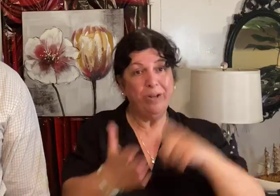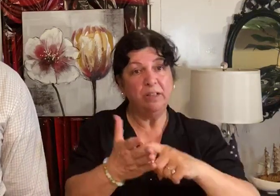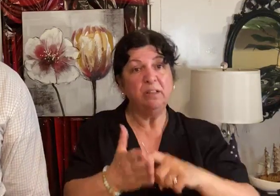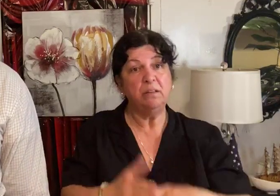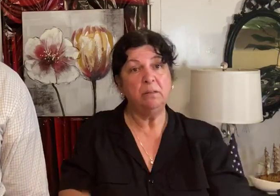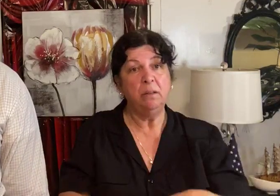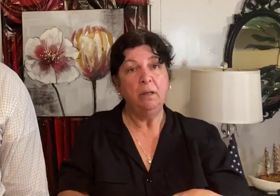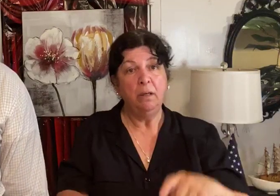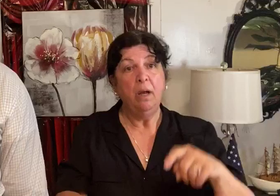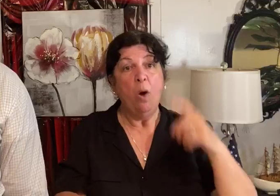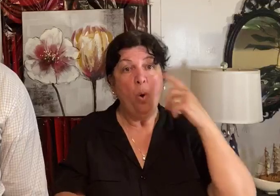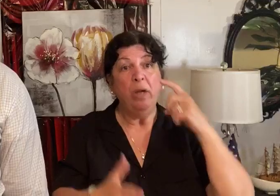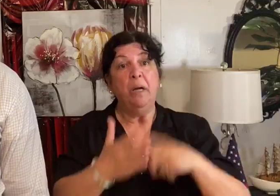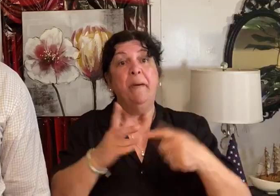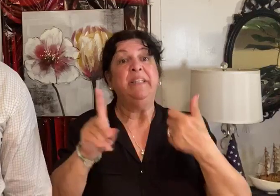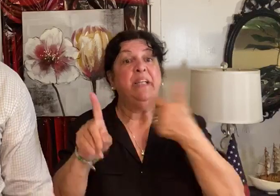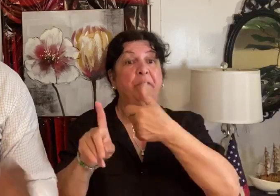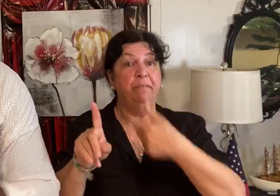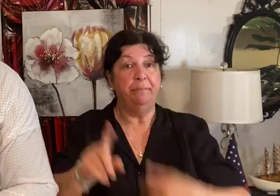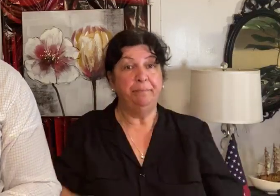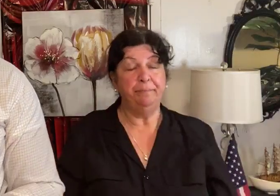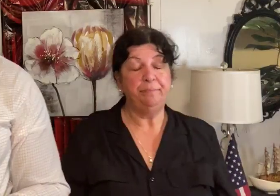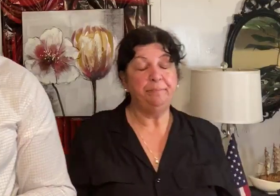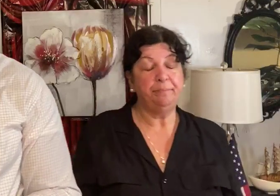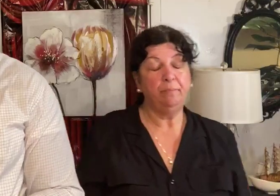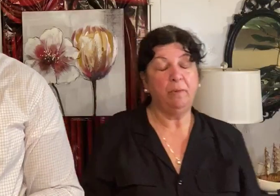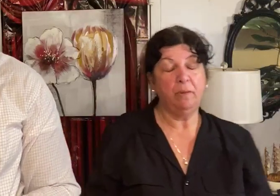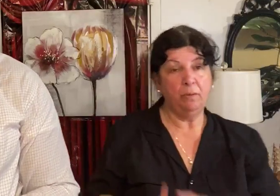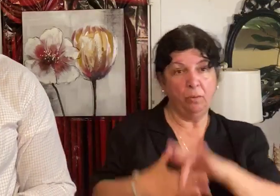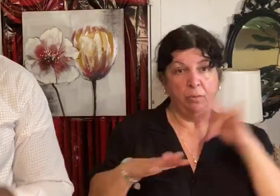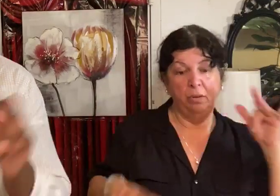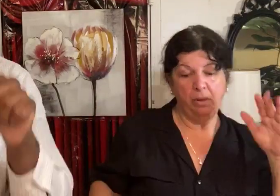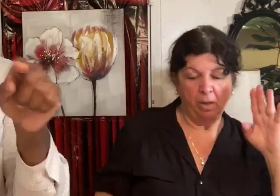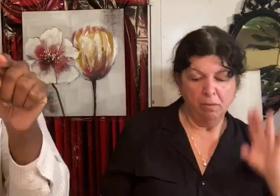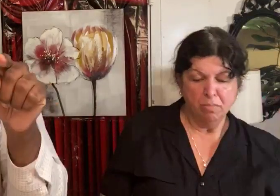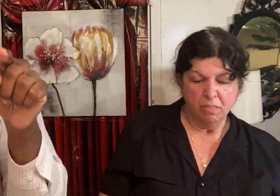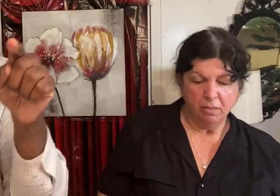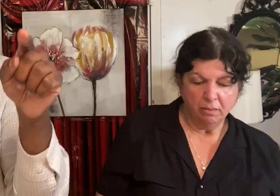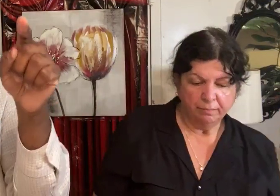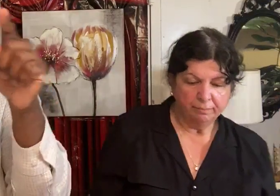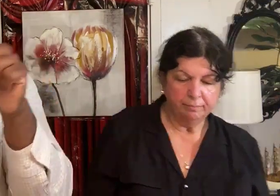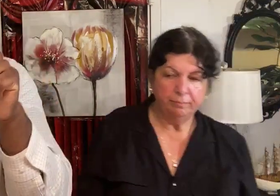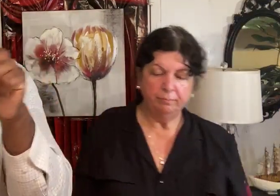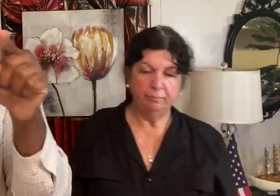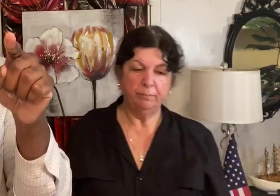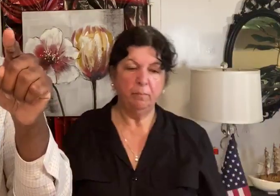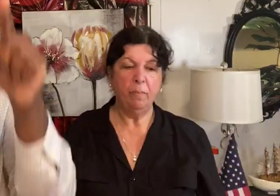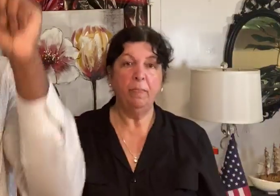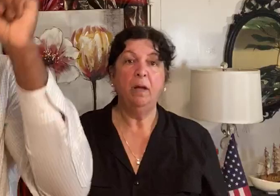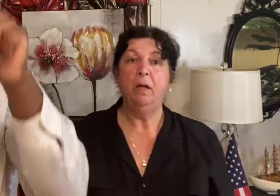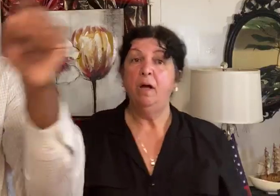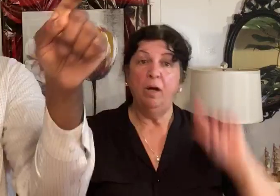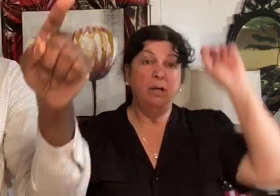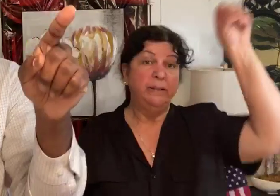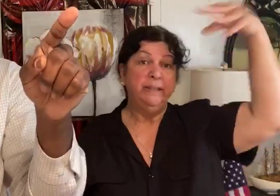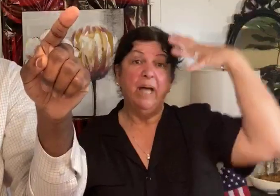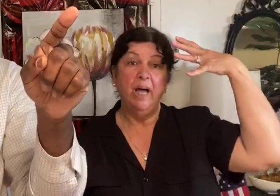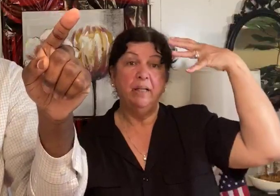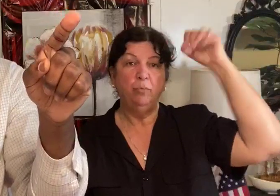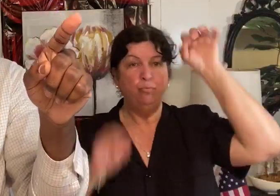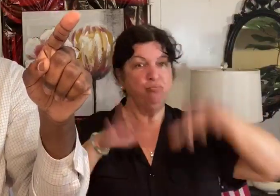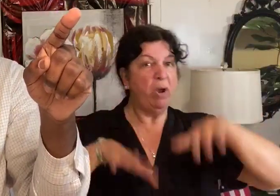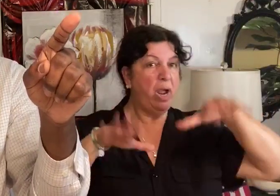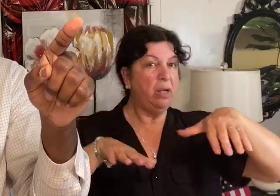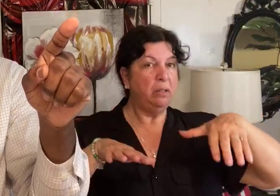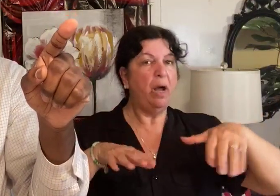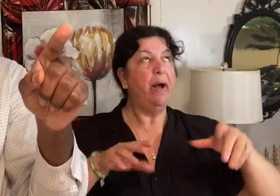that firsthand. Glory to God. By the way, sunshine or rain, I give God the